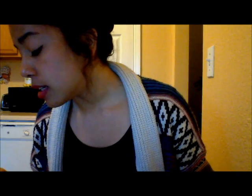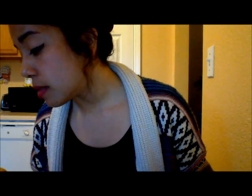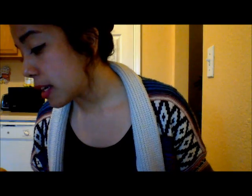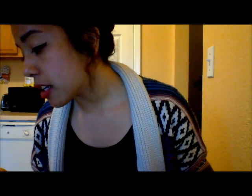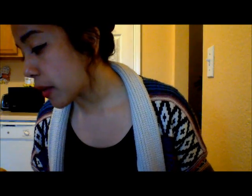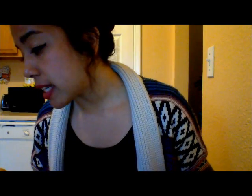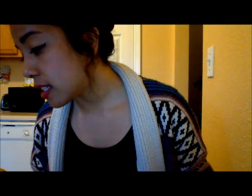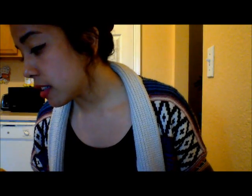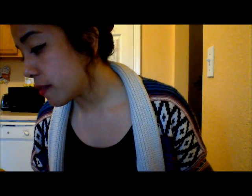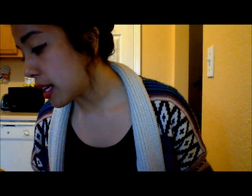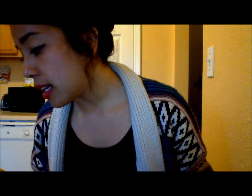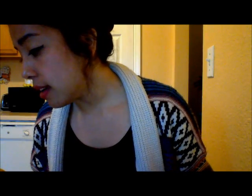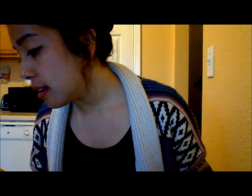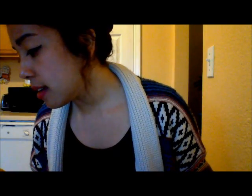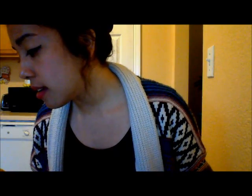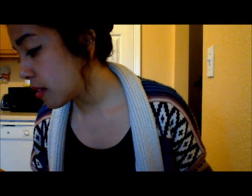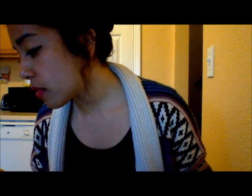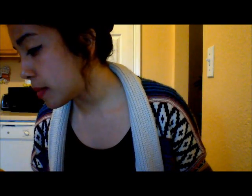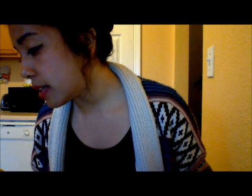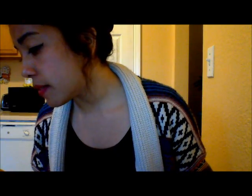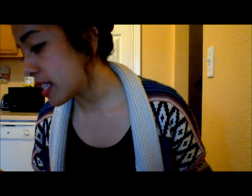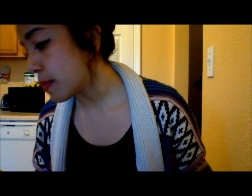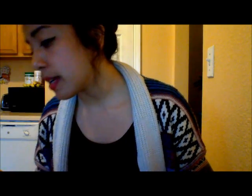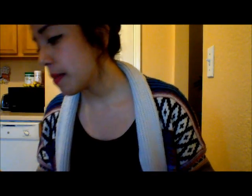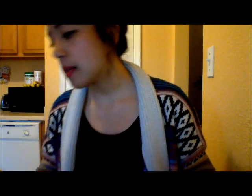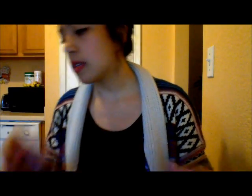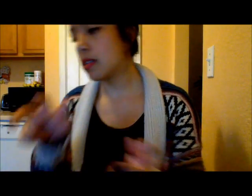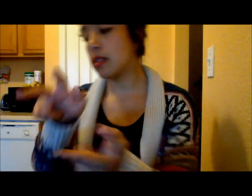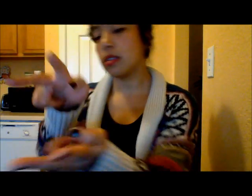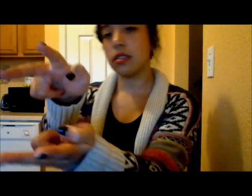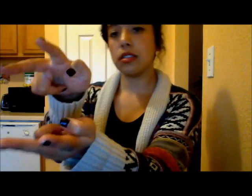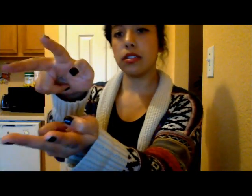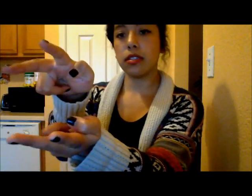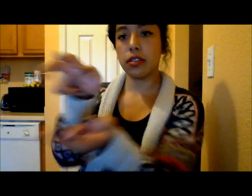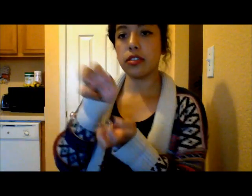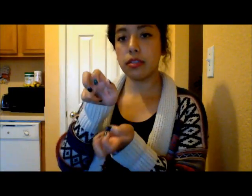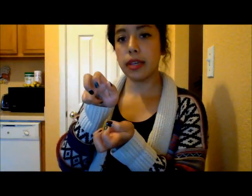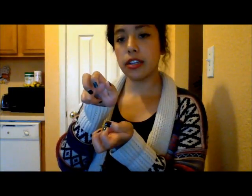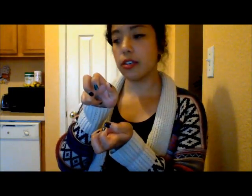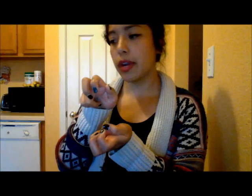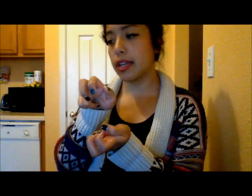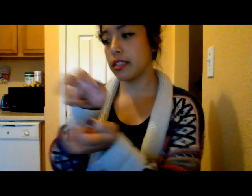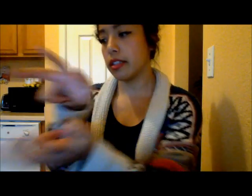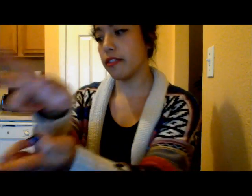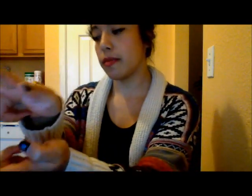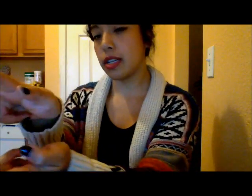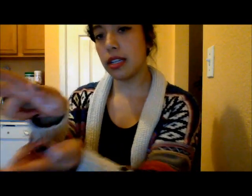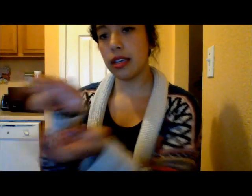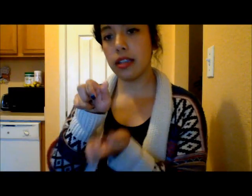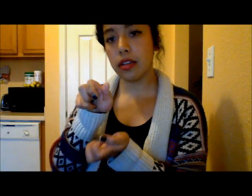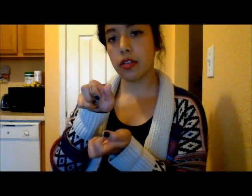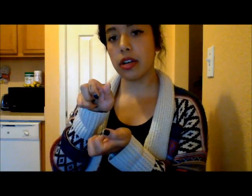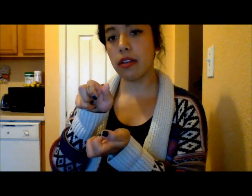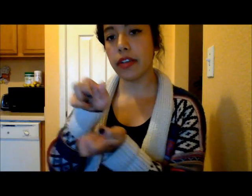To make a great deal of money from an investment. So to make a great deal of money for an